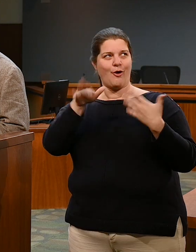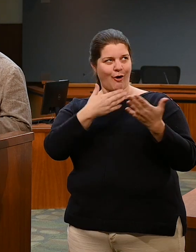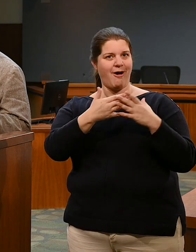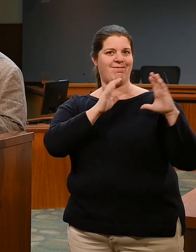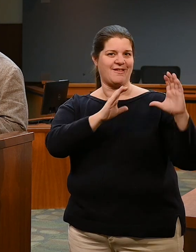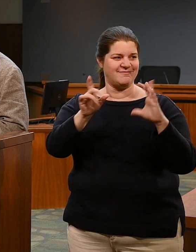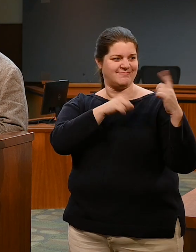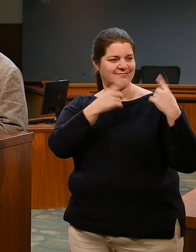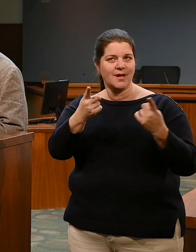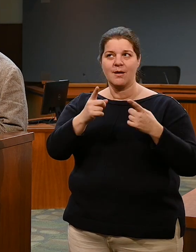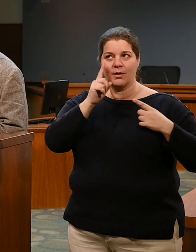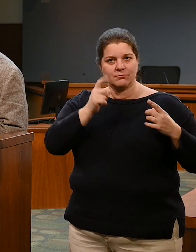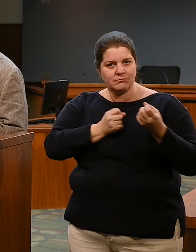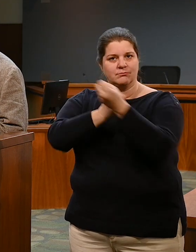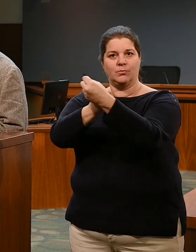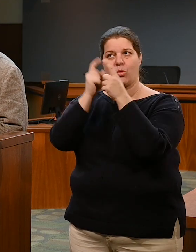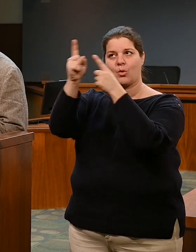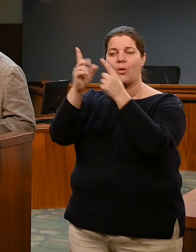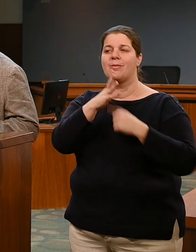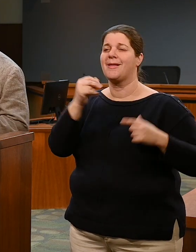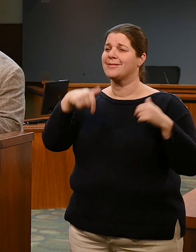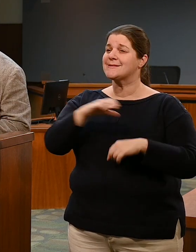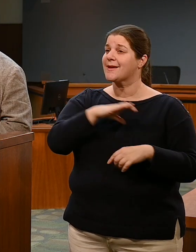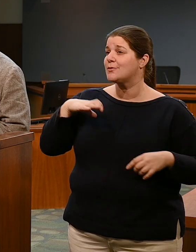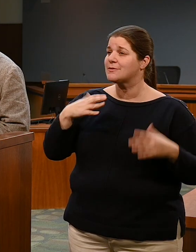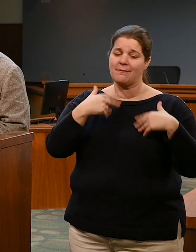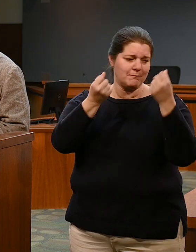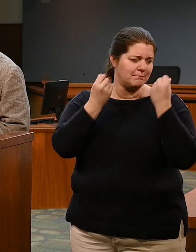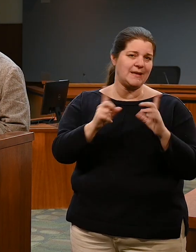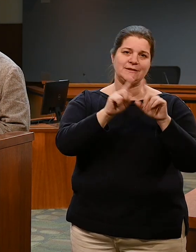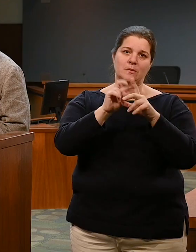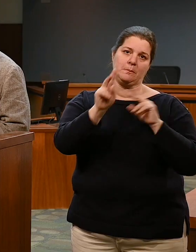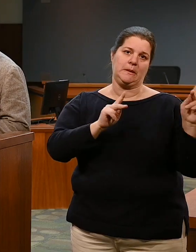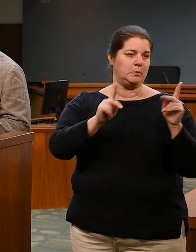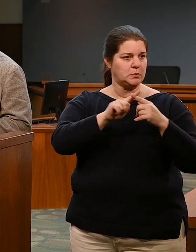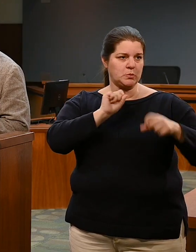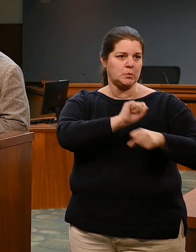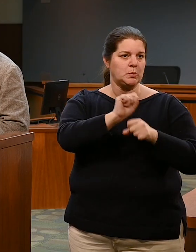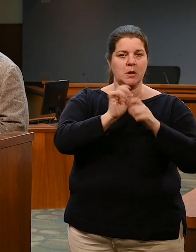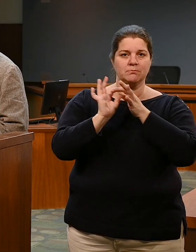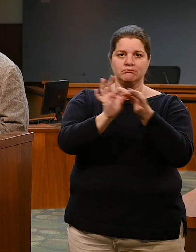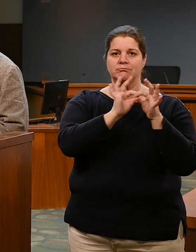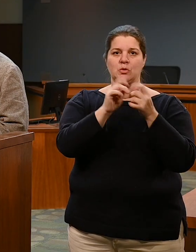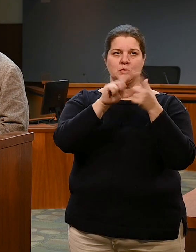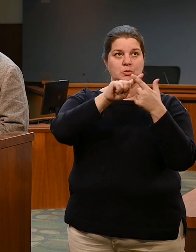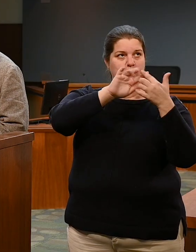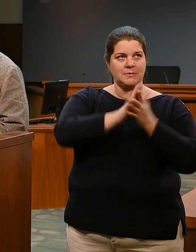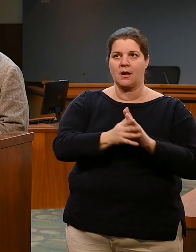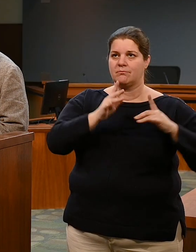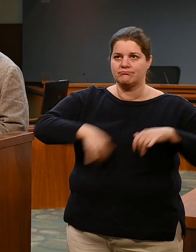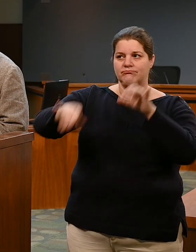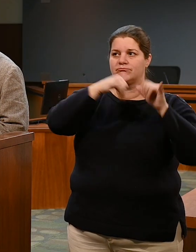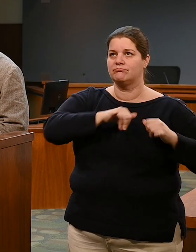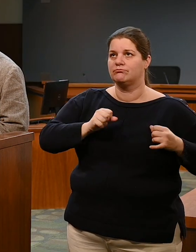for doing, coming together as a bunch of people to operate as a unit to work towards a common goal. And this next person that will speak tonight was